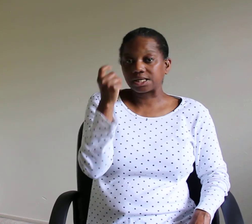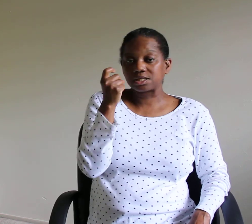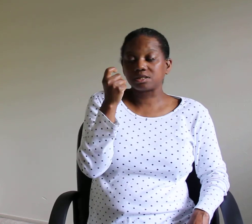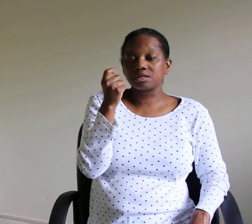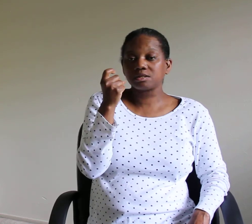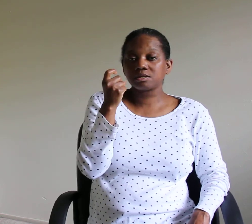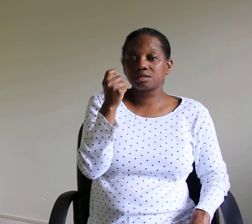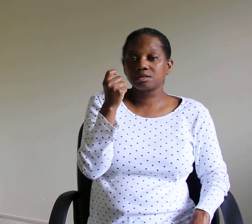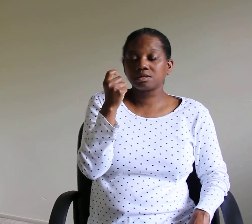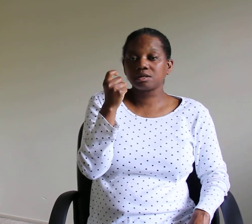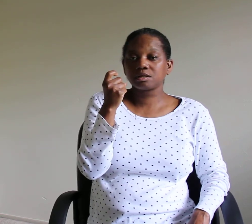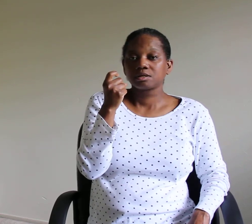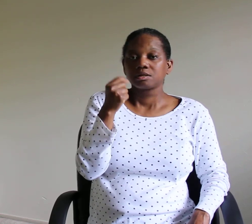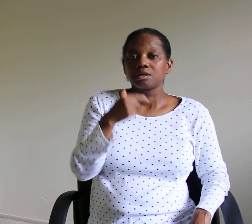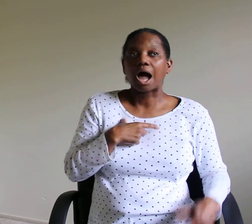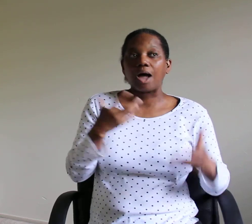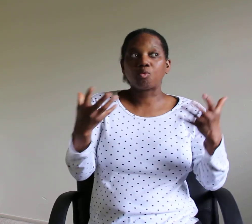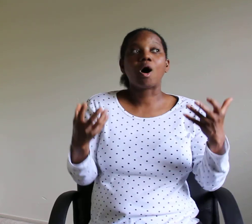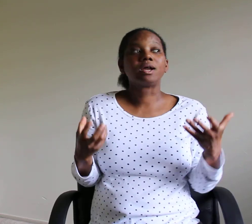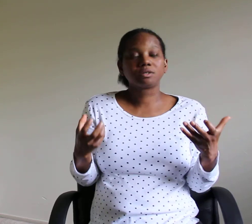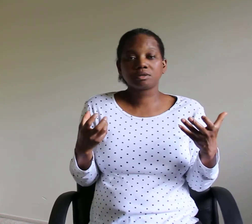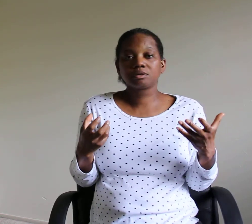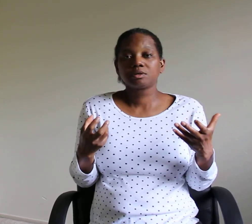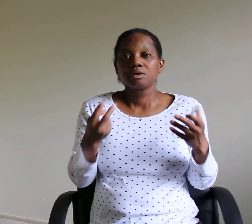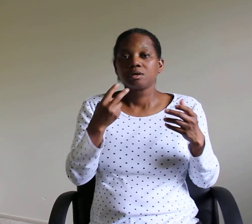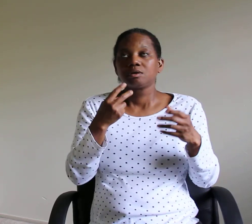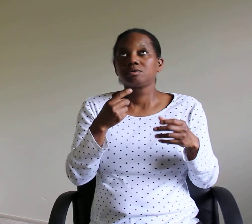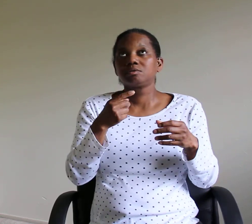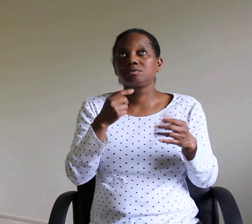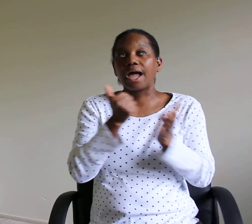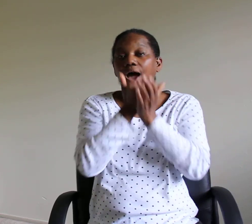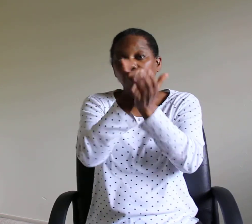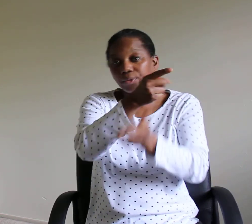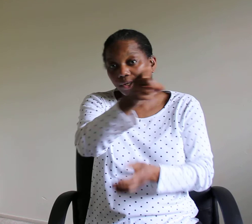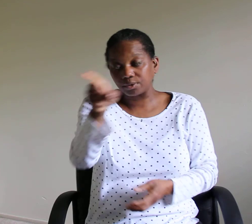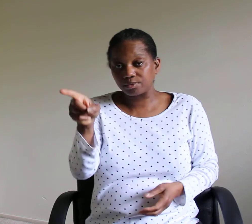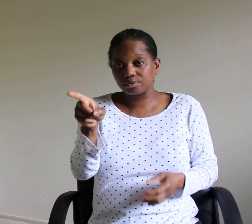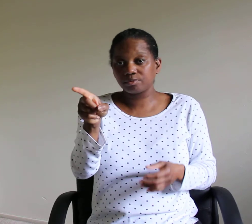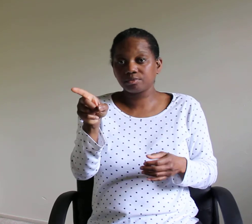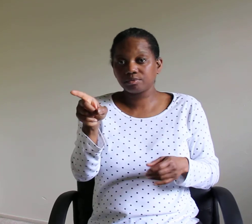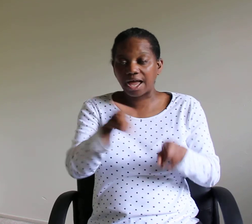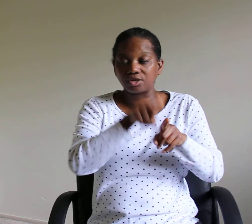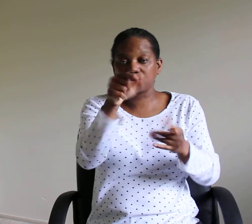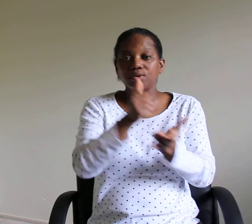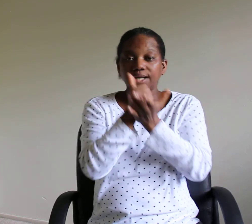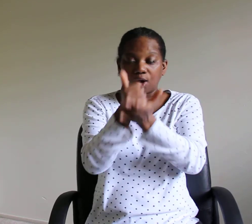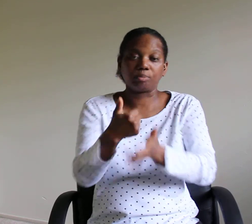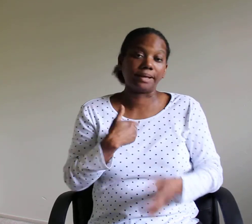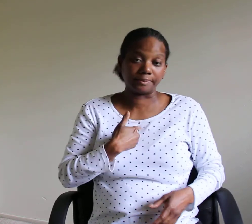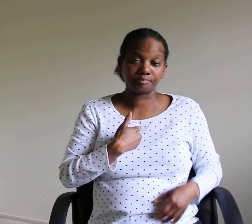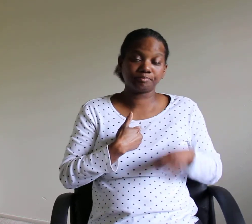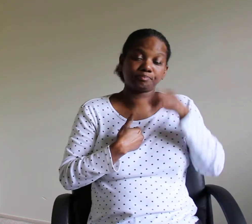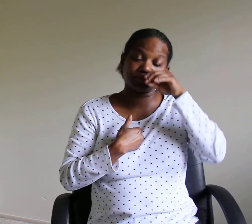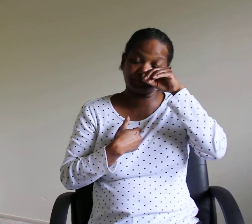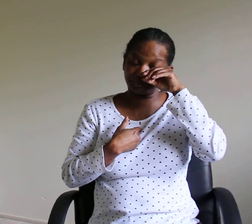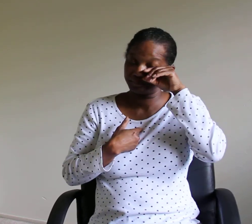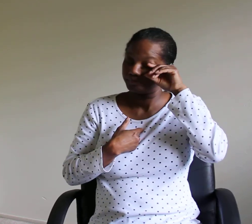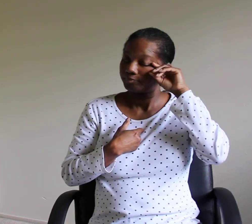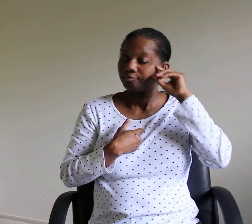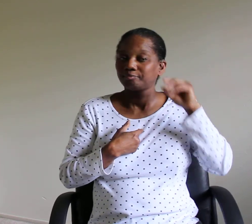Because I want to help you as you can help me.